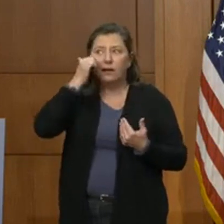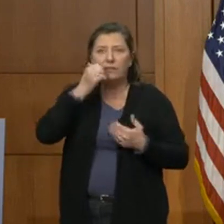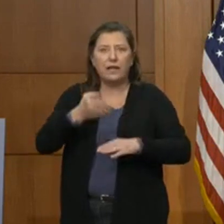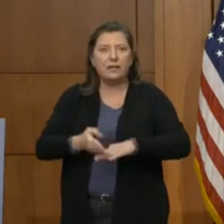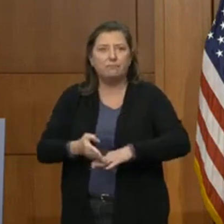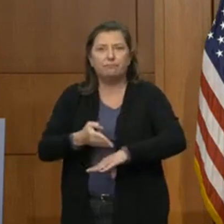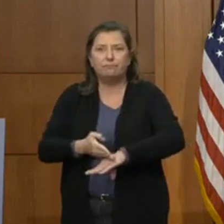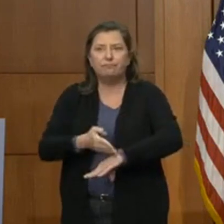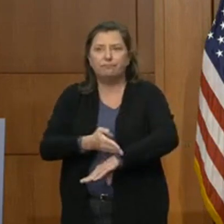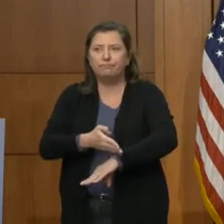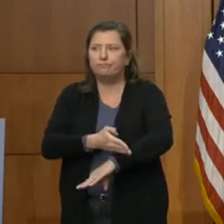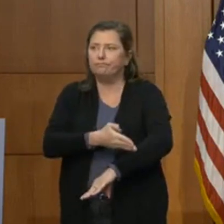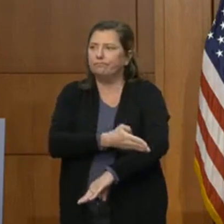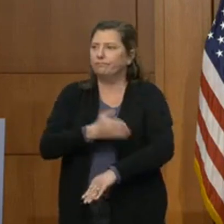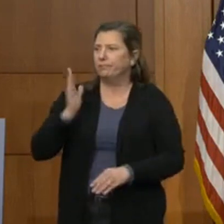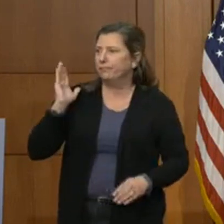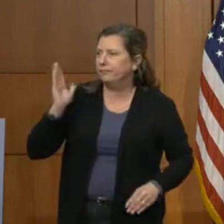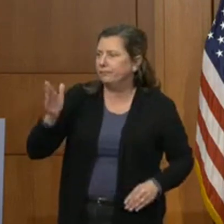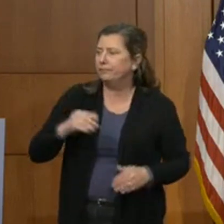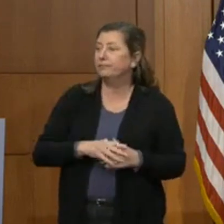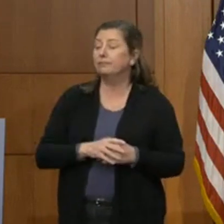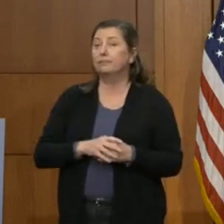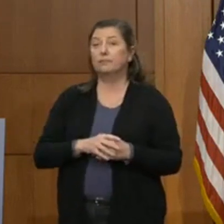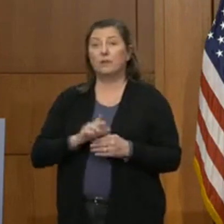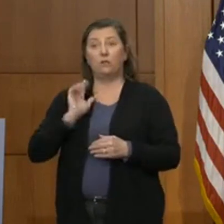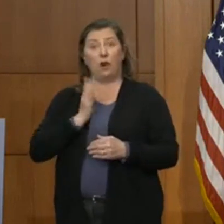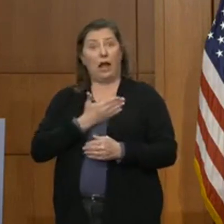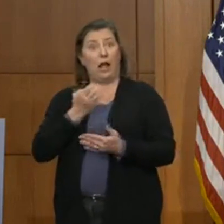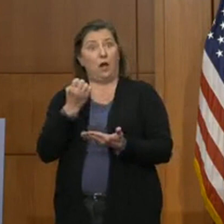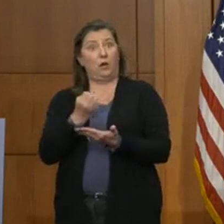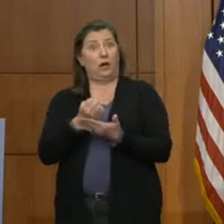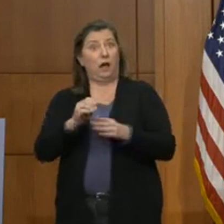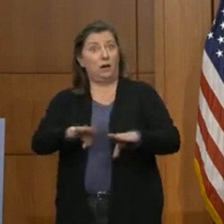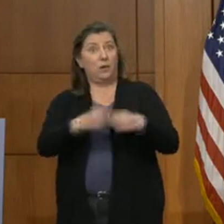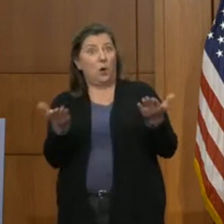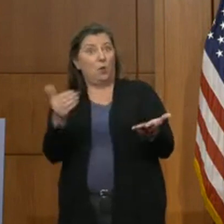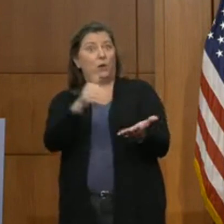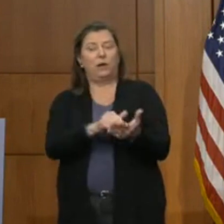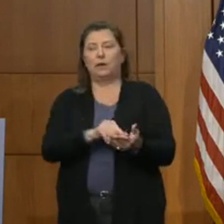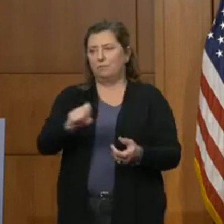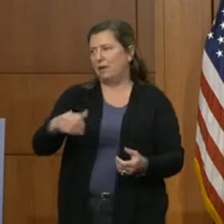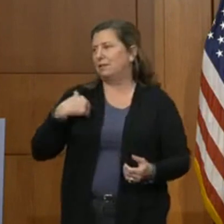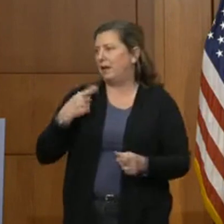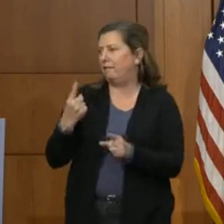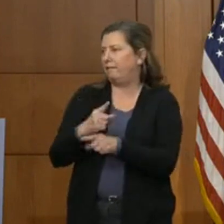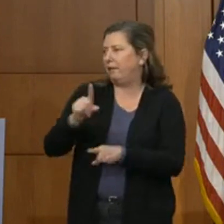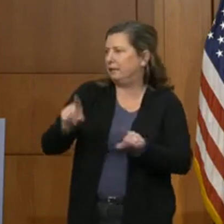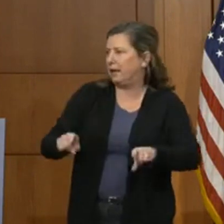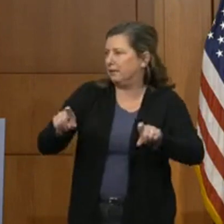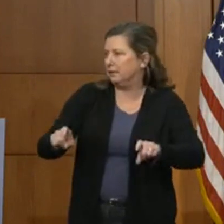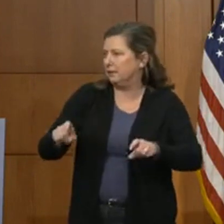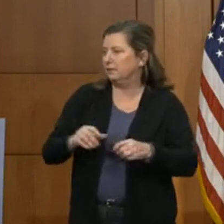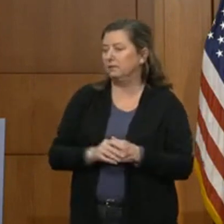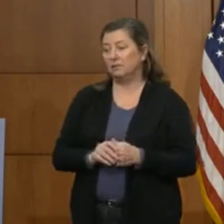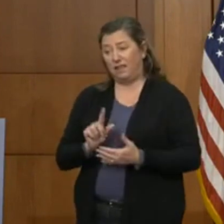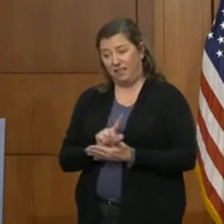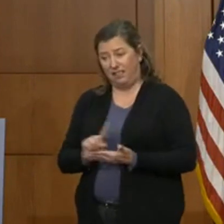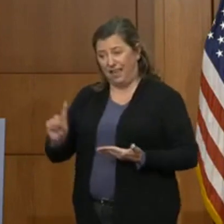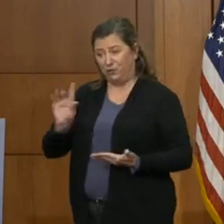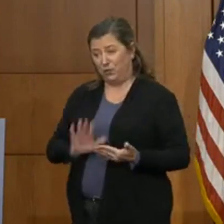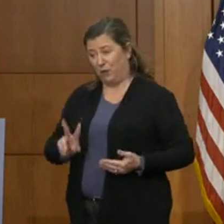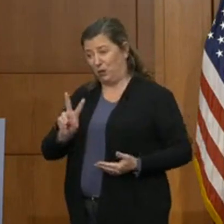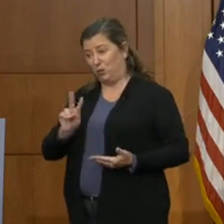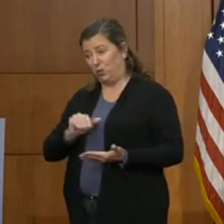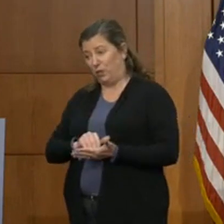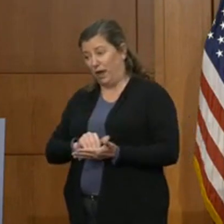will be improving. And in order to reopen our economy, we really need that testing. And so last week we were at around 2,000.